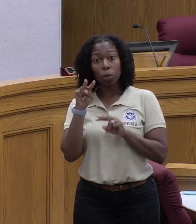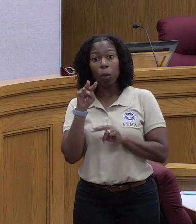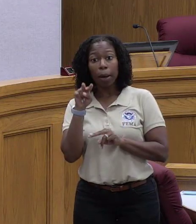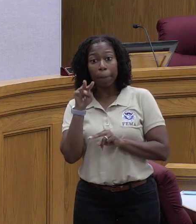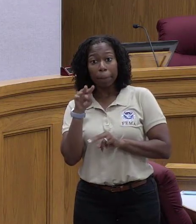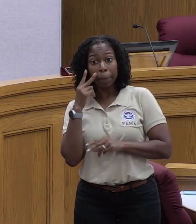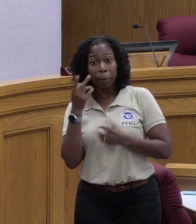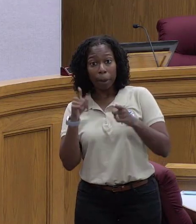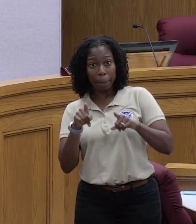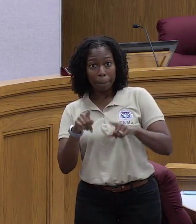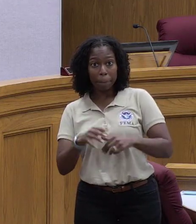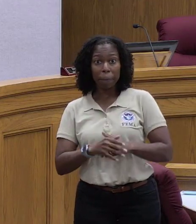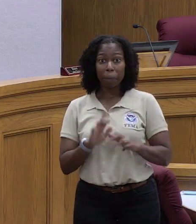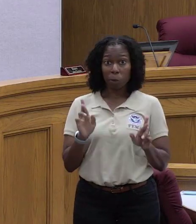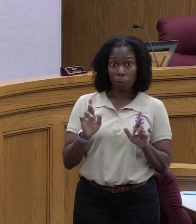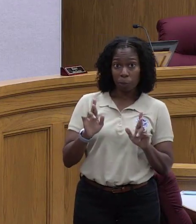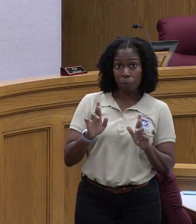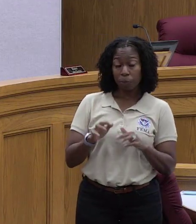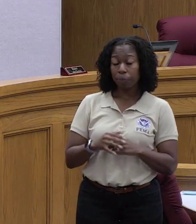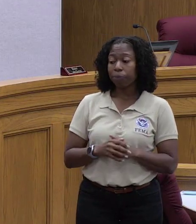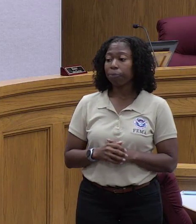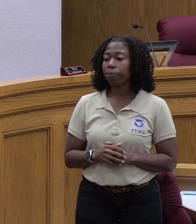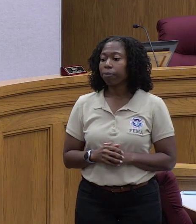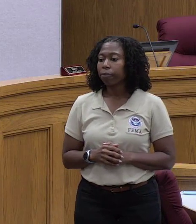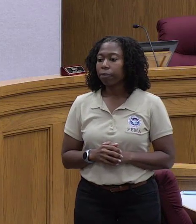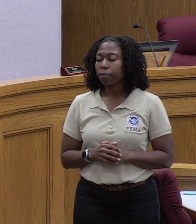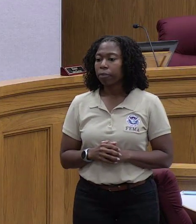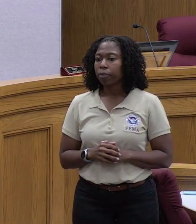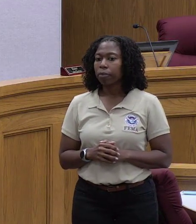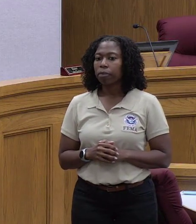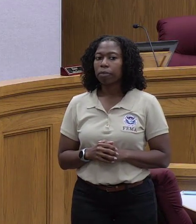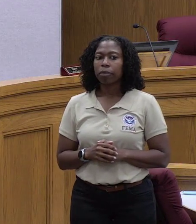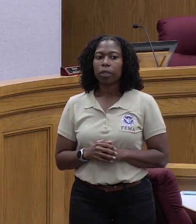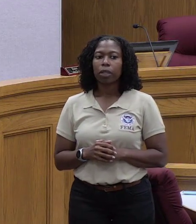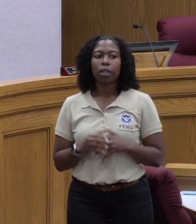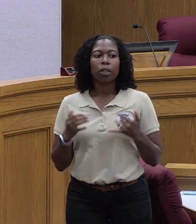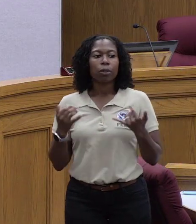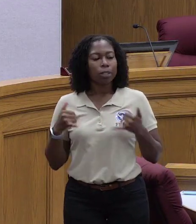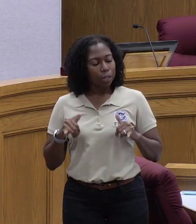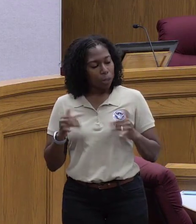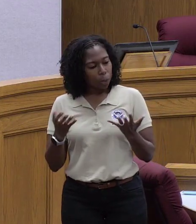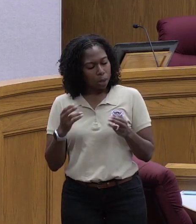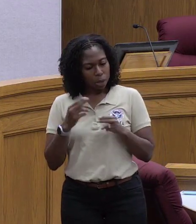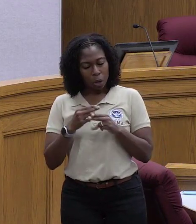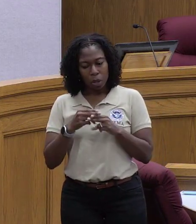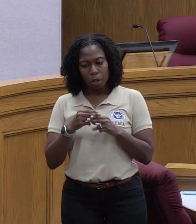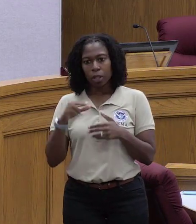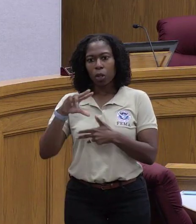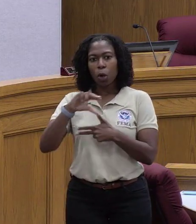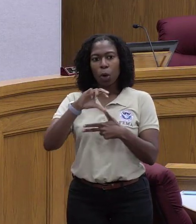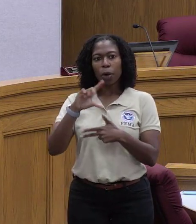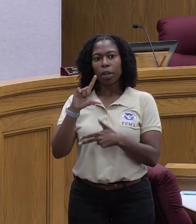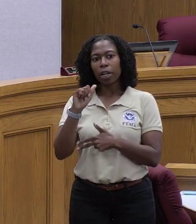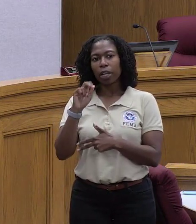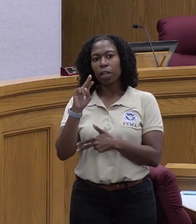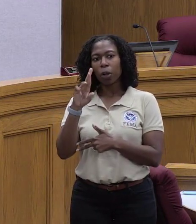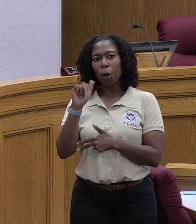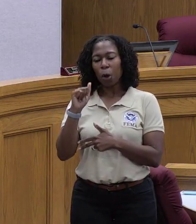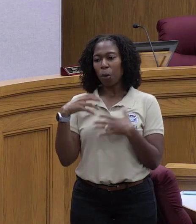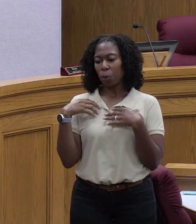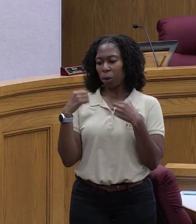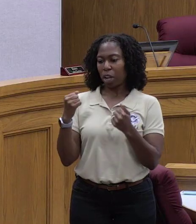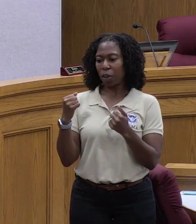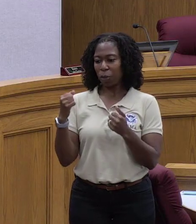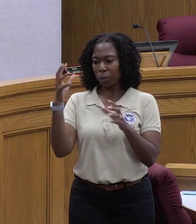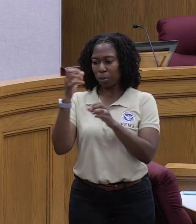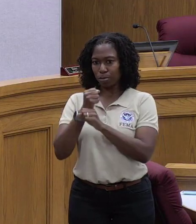But to start off, we still want to call this the Hurricane Laura recovery briefings, even though we've had